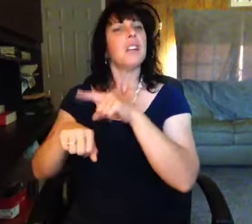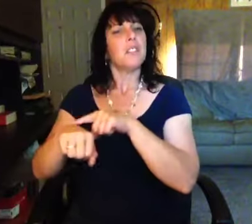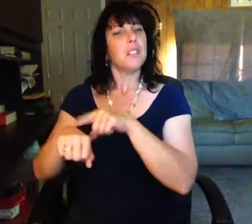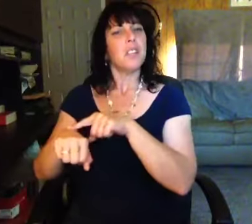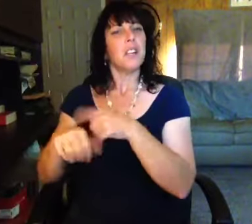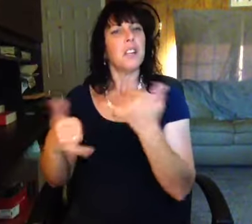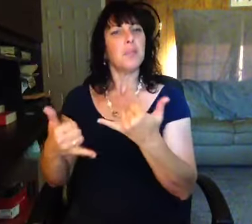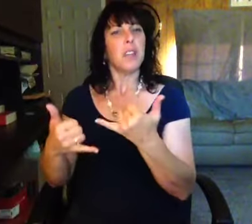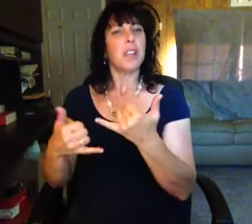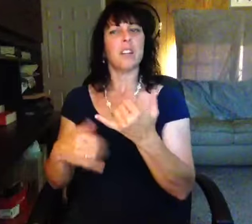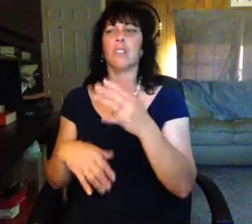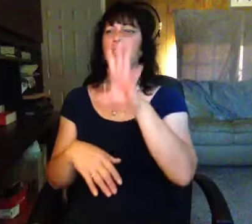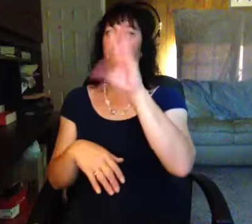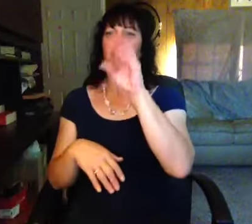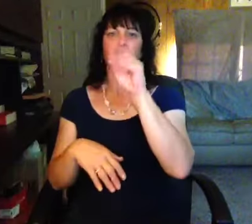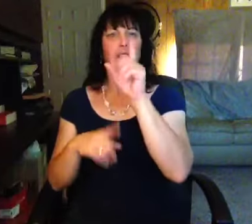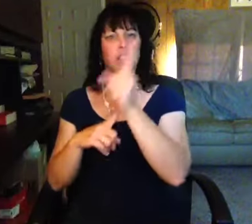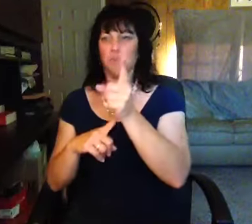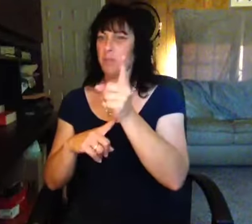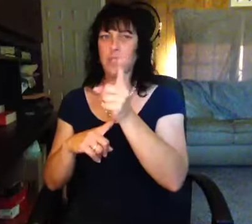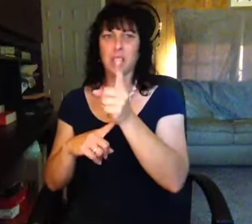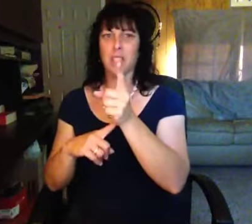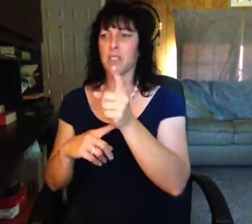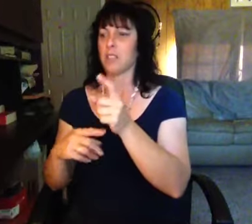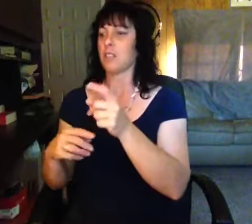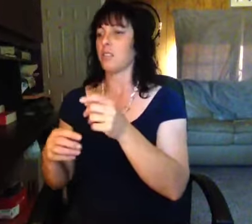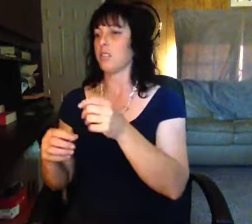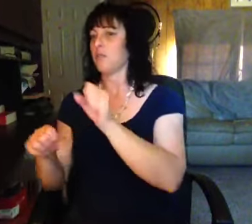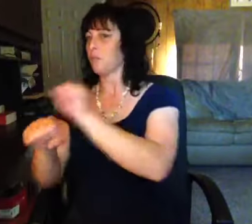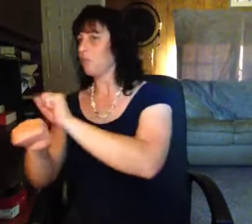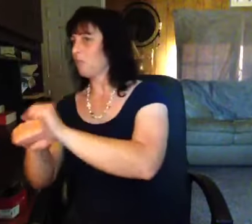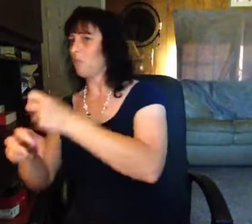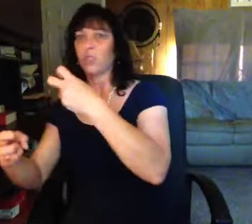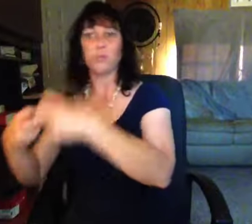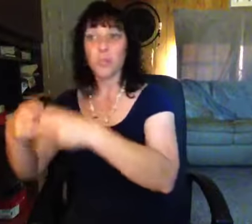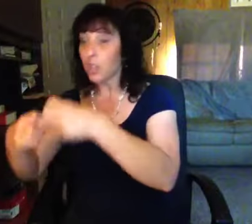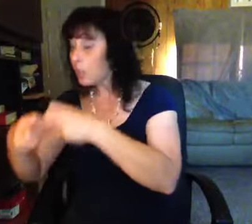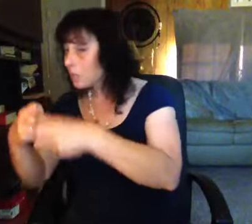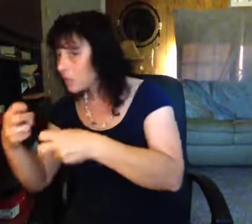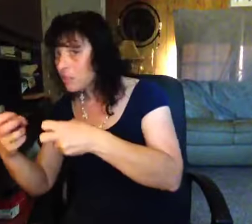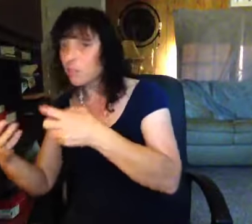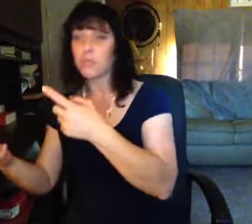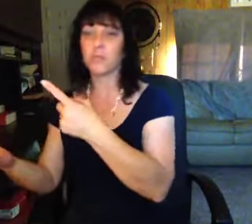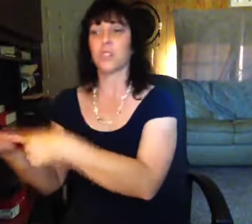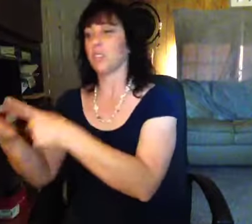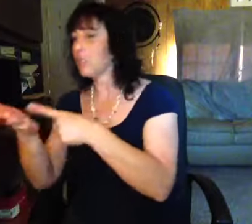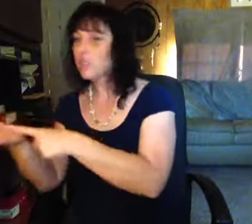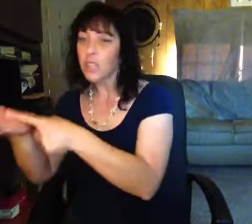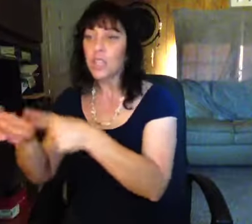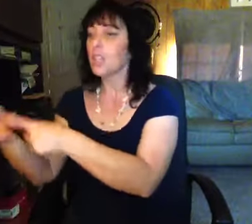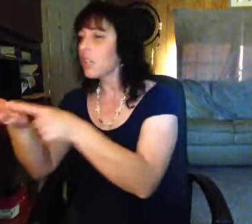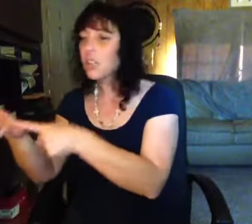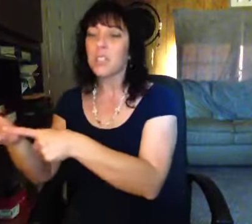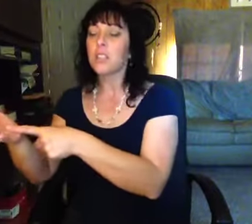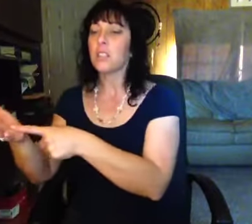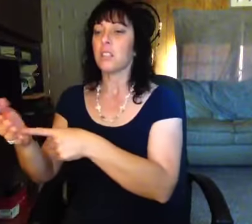50 minutes to work through some problems, to work through some discussion time, to do some group work, to do some